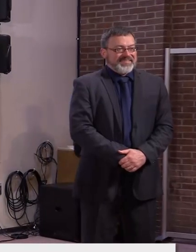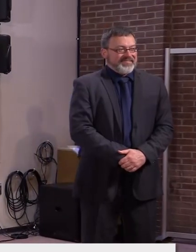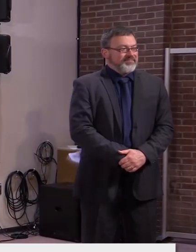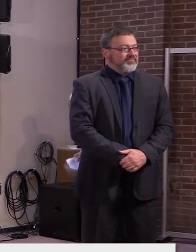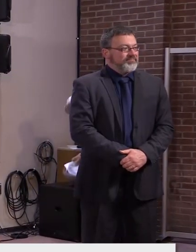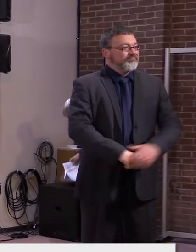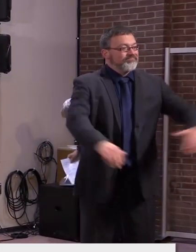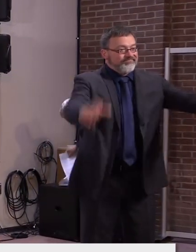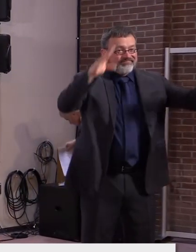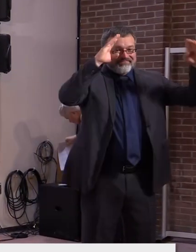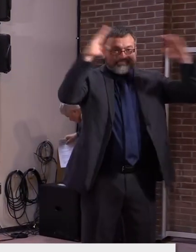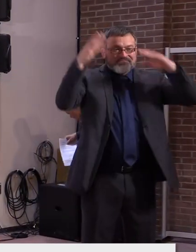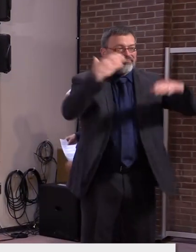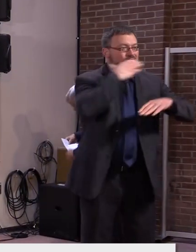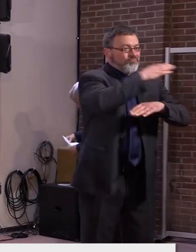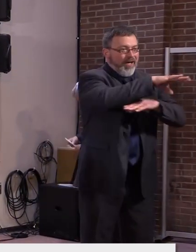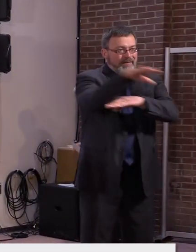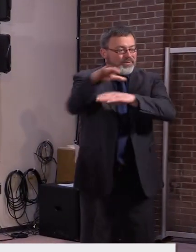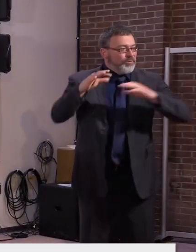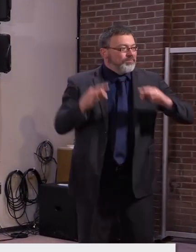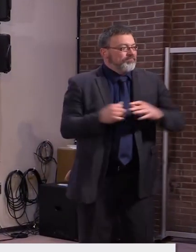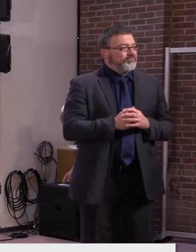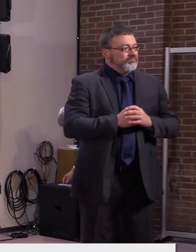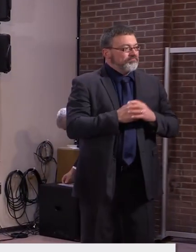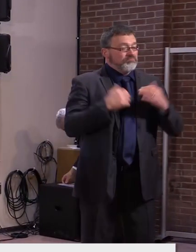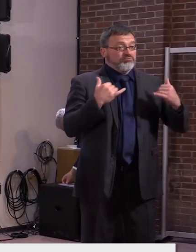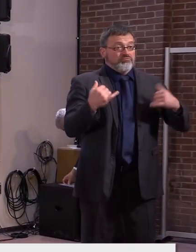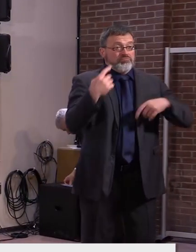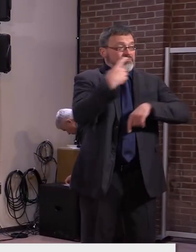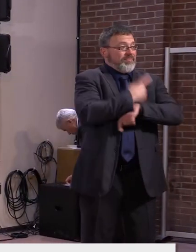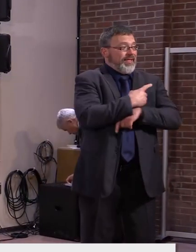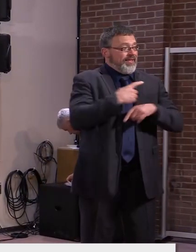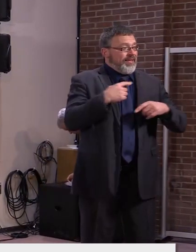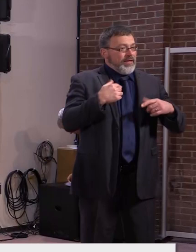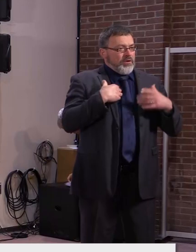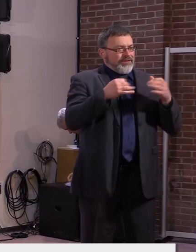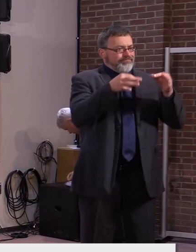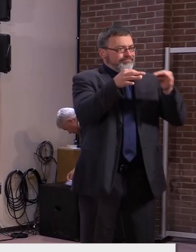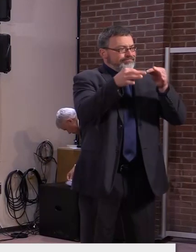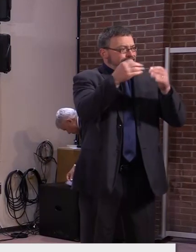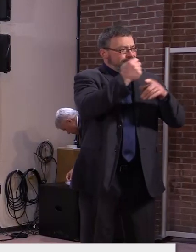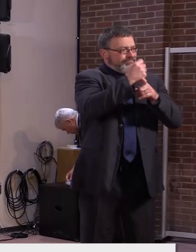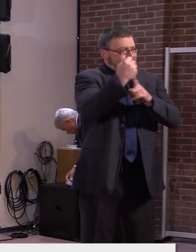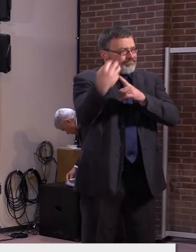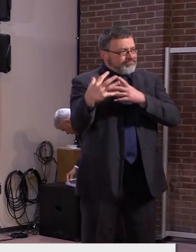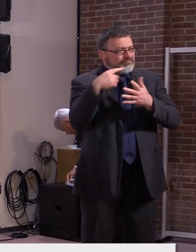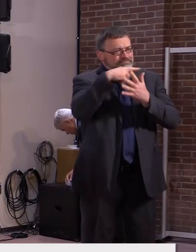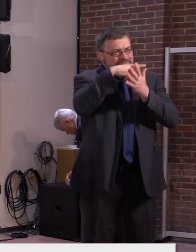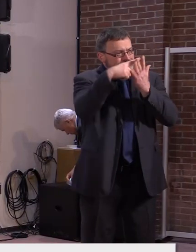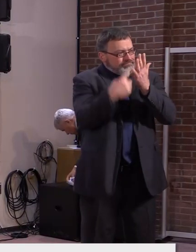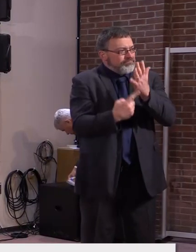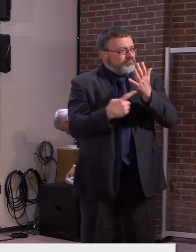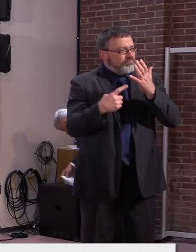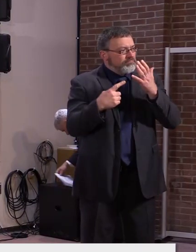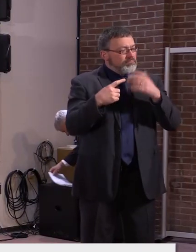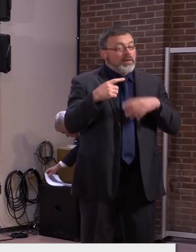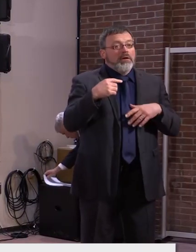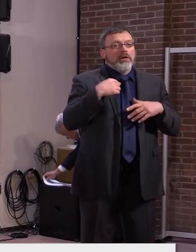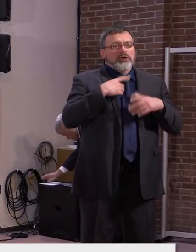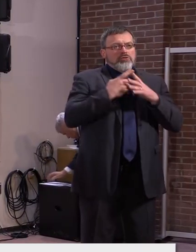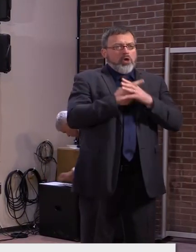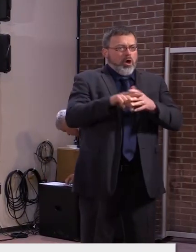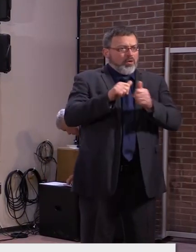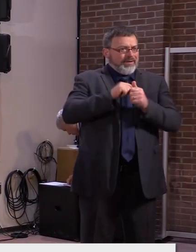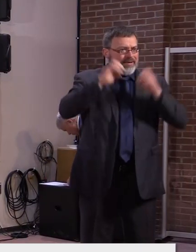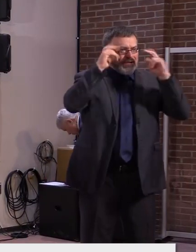Good afternoon, everyone. Today we'll have our modeling and data presentation. Secretary French will give an education update. Secretary